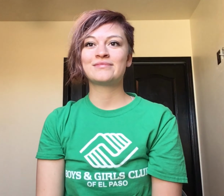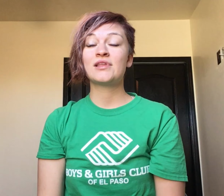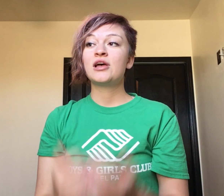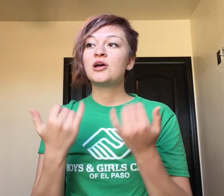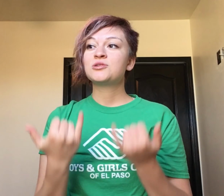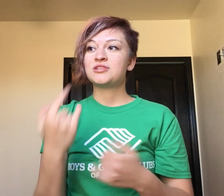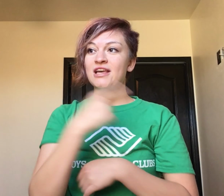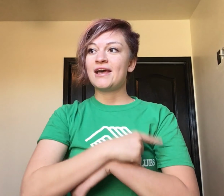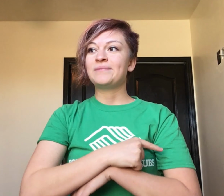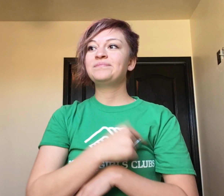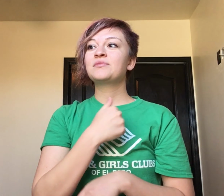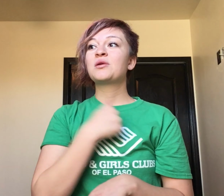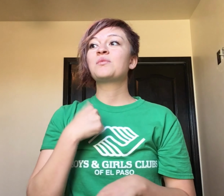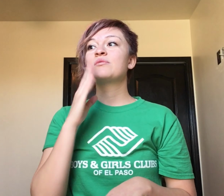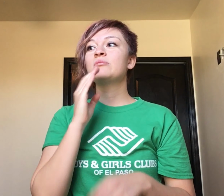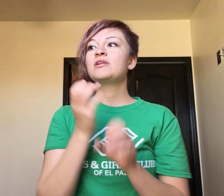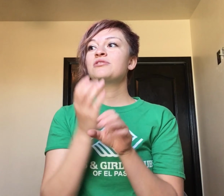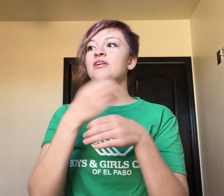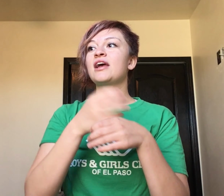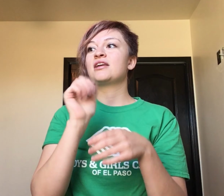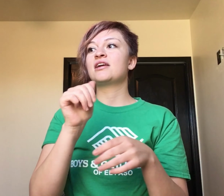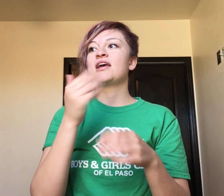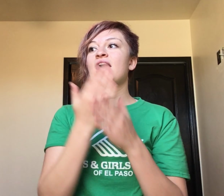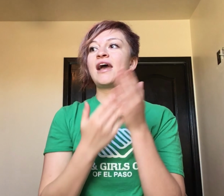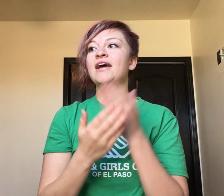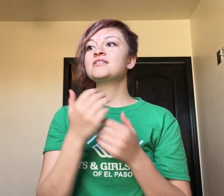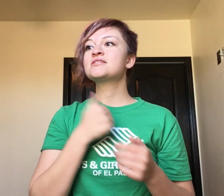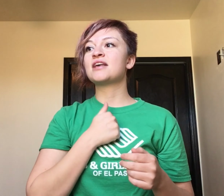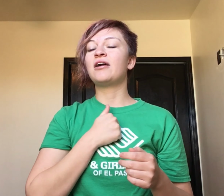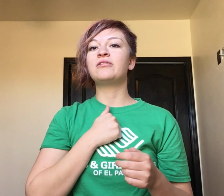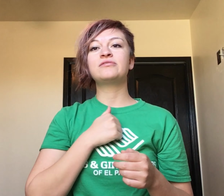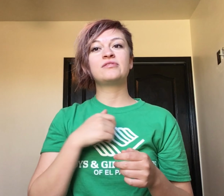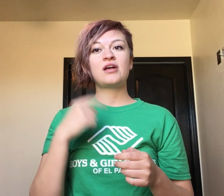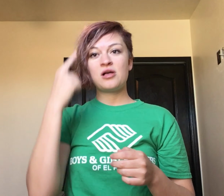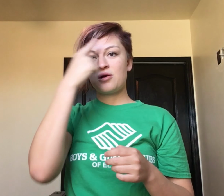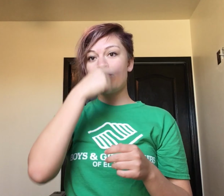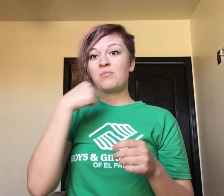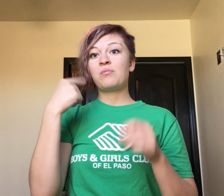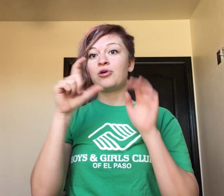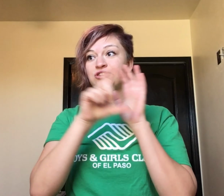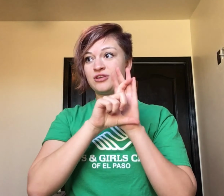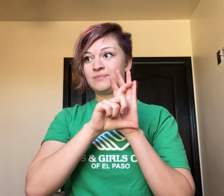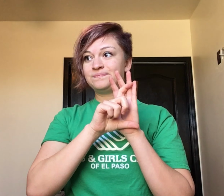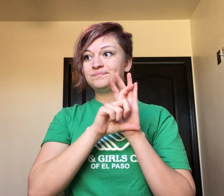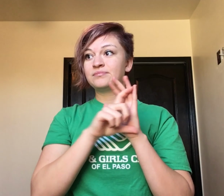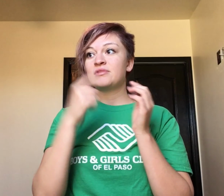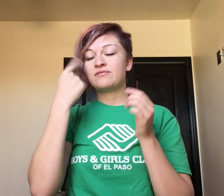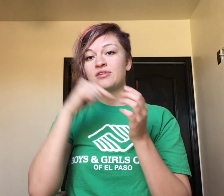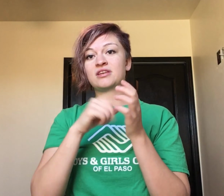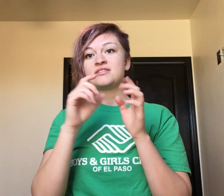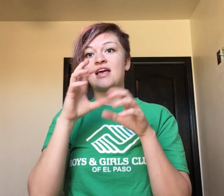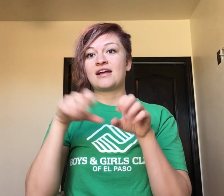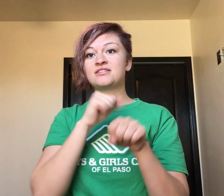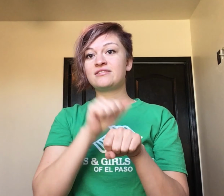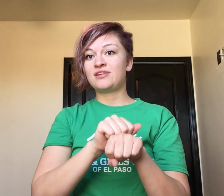Today we will be creating a hand self portrait for this activity.